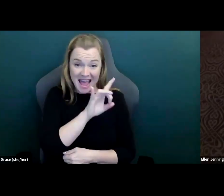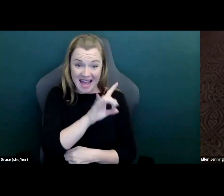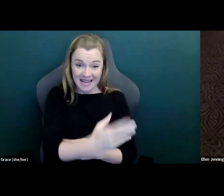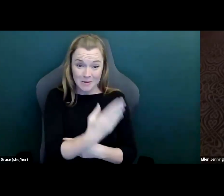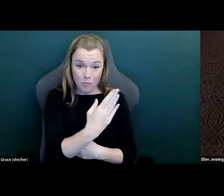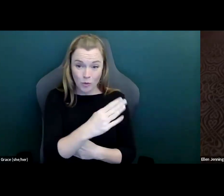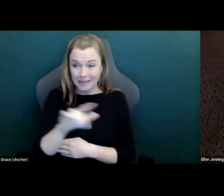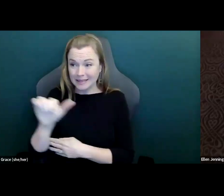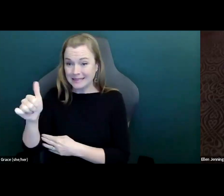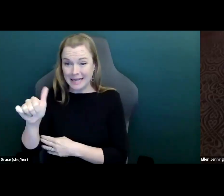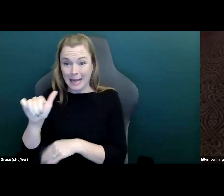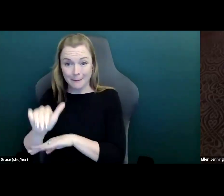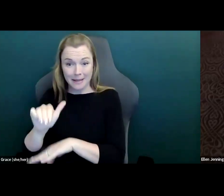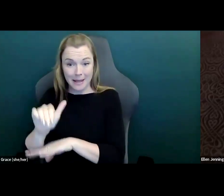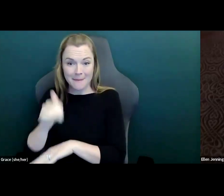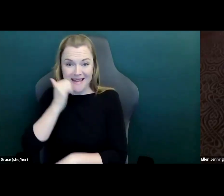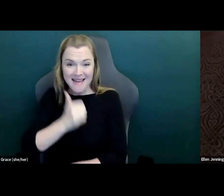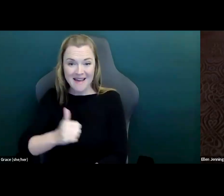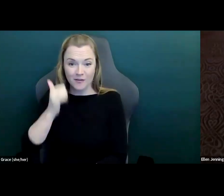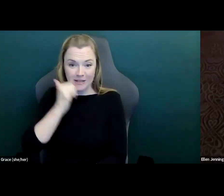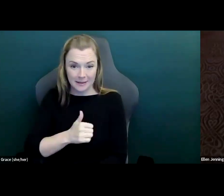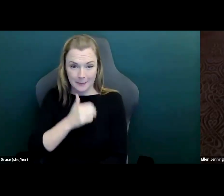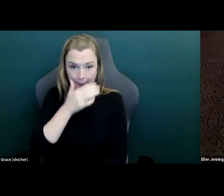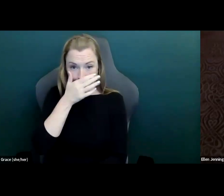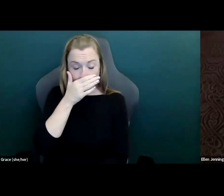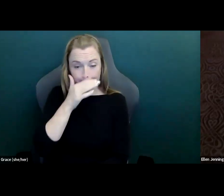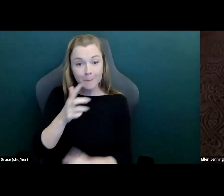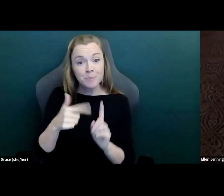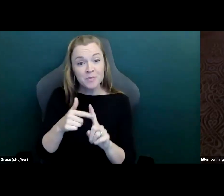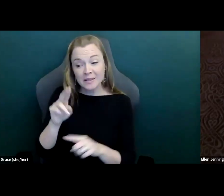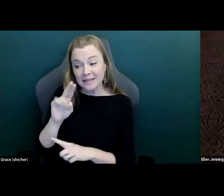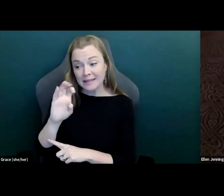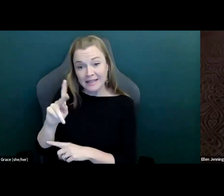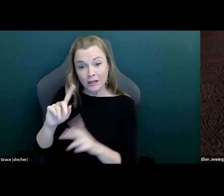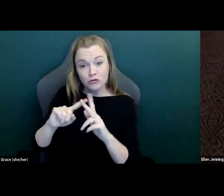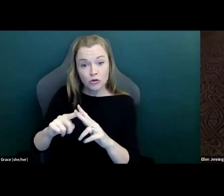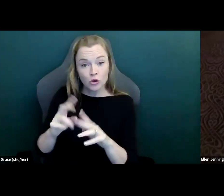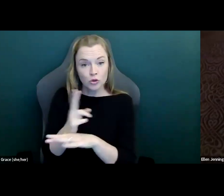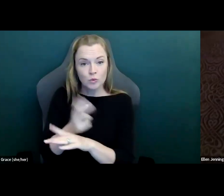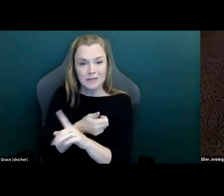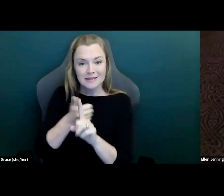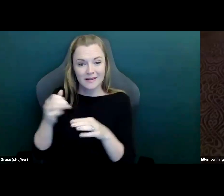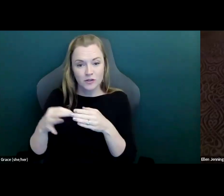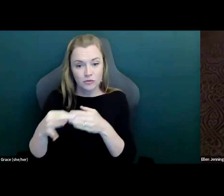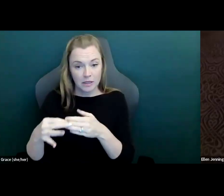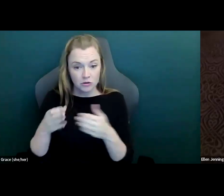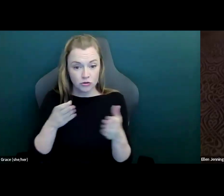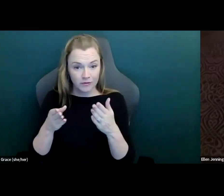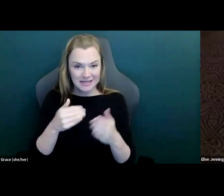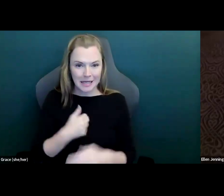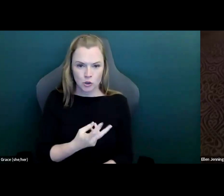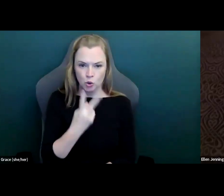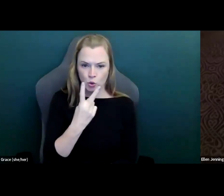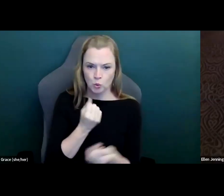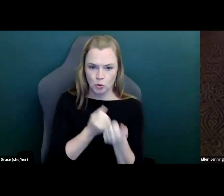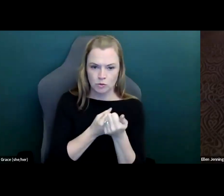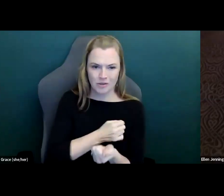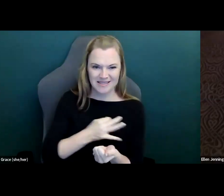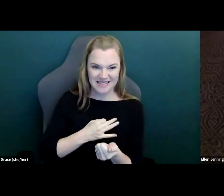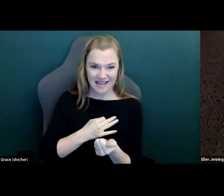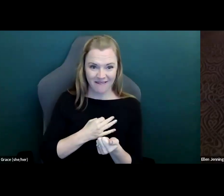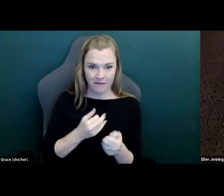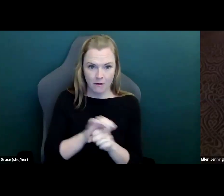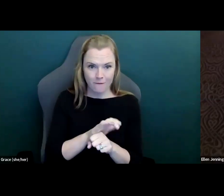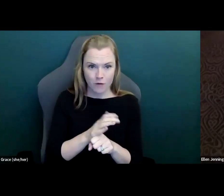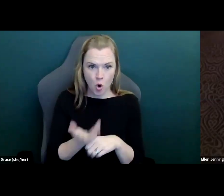day. When Nick first began utilizing self-directed services, he had 2 support staff covering all of those hours.